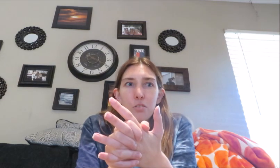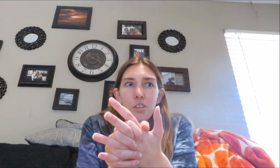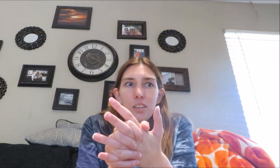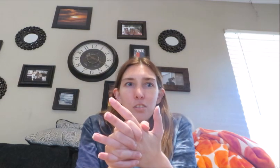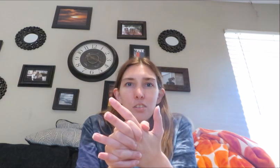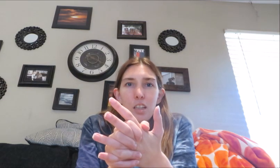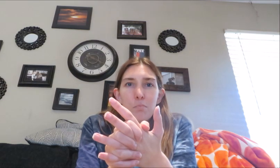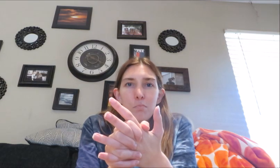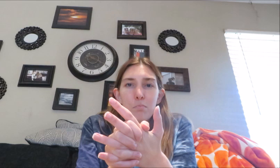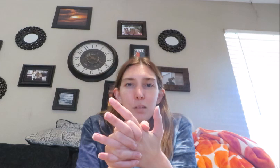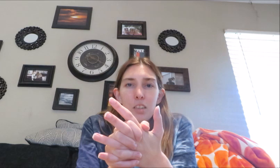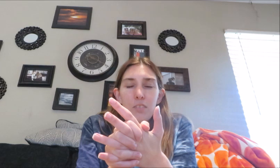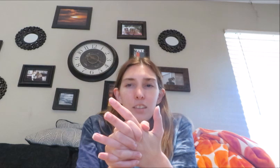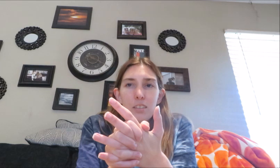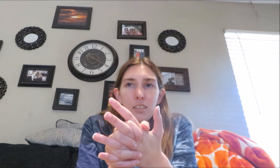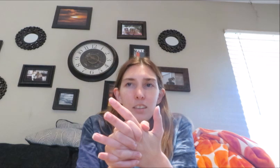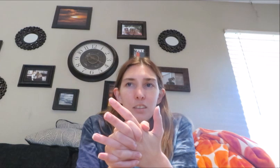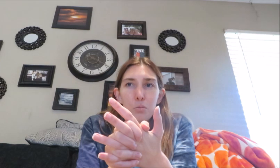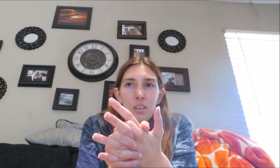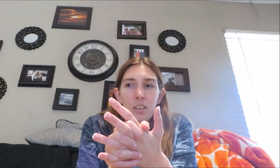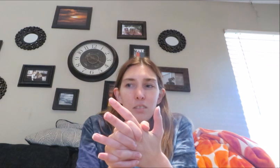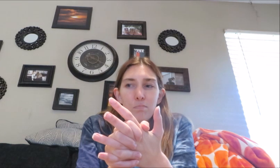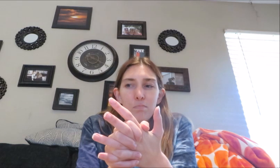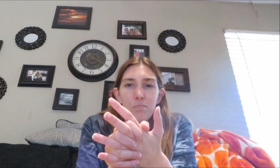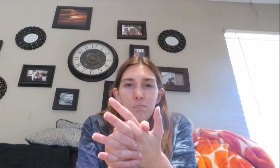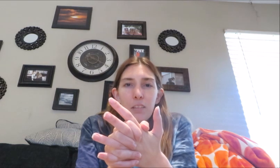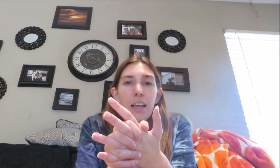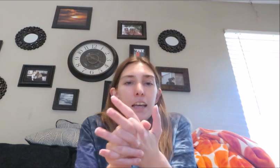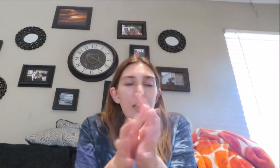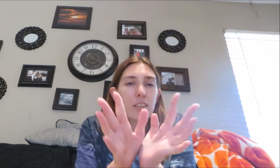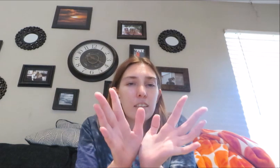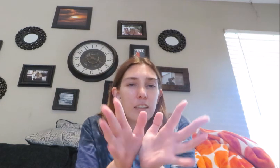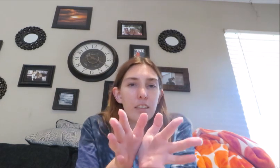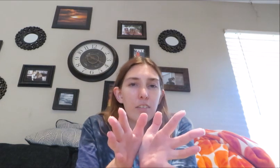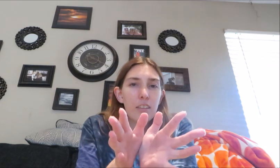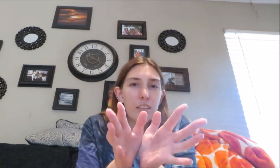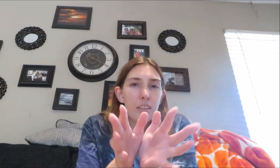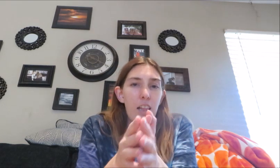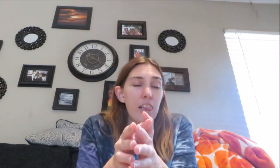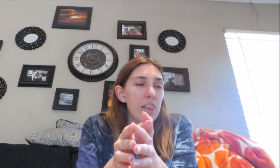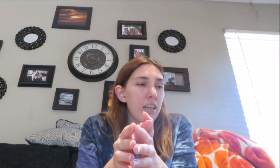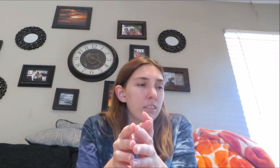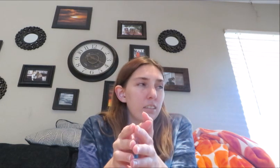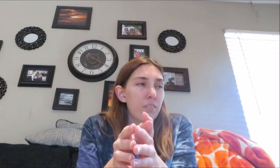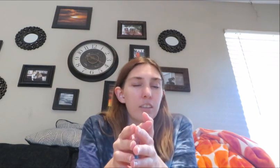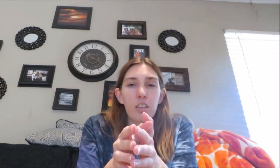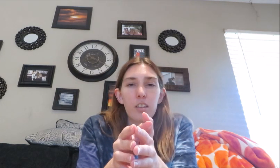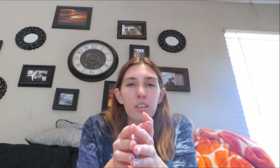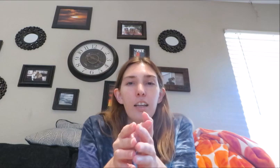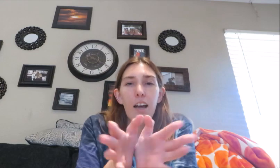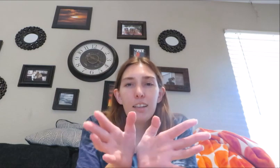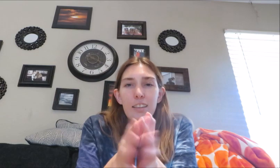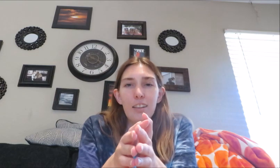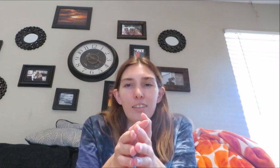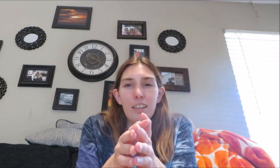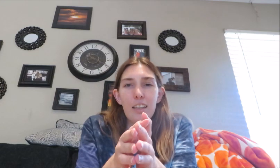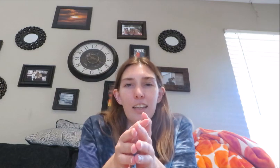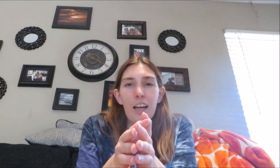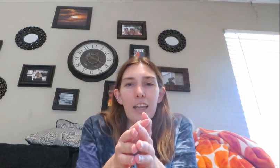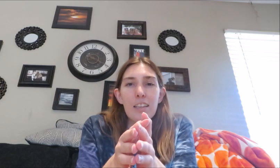correct all the time. But that's fine. It is what it is. Anyways, I gotta go if I can talk. I gotta get going, and I